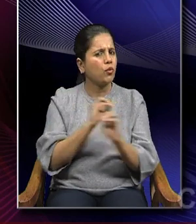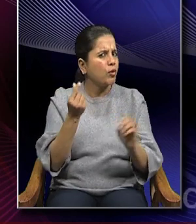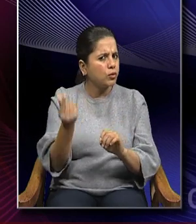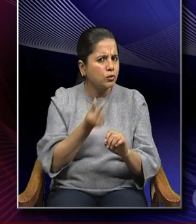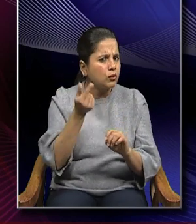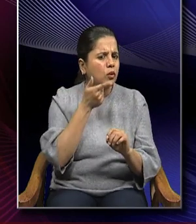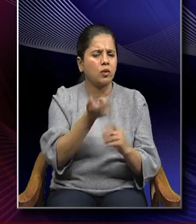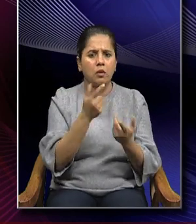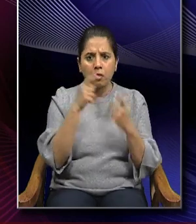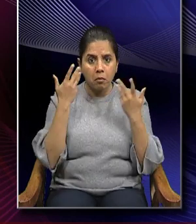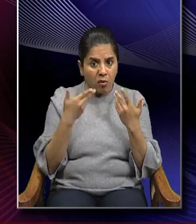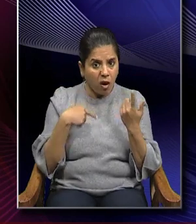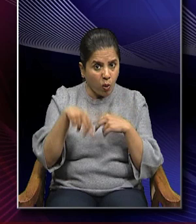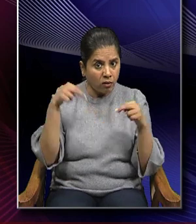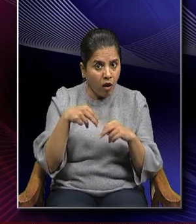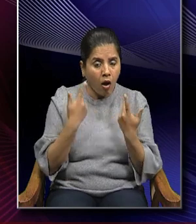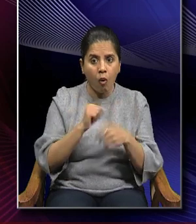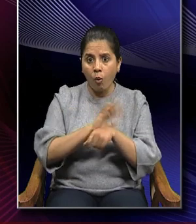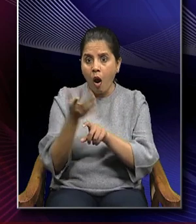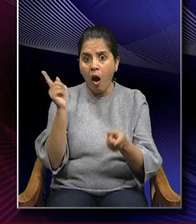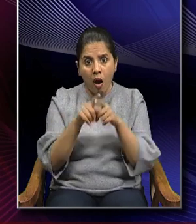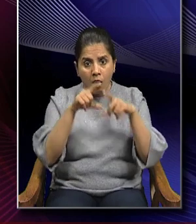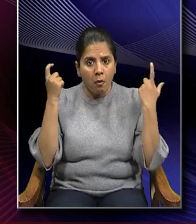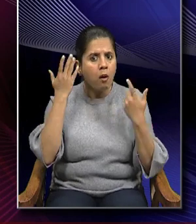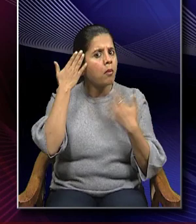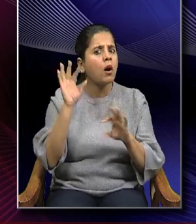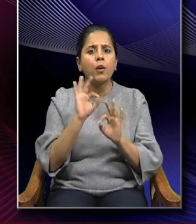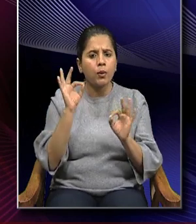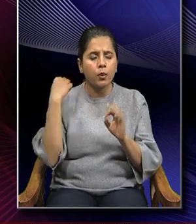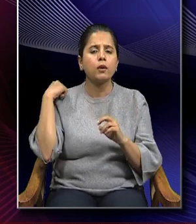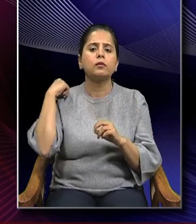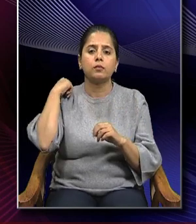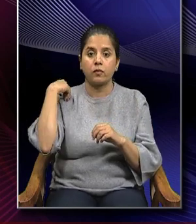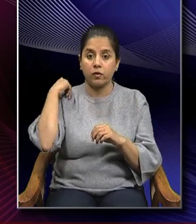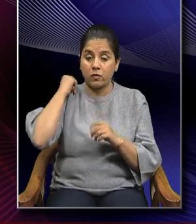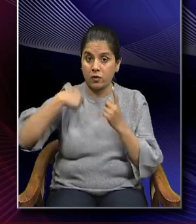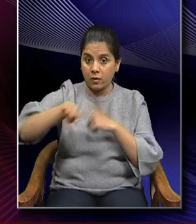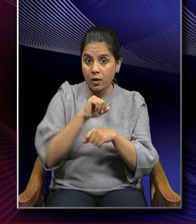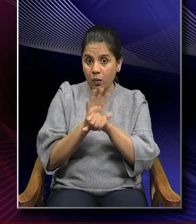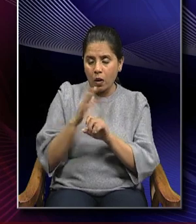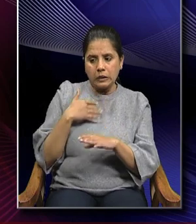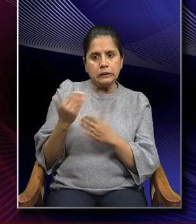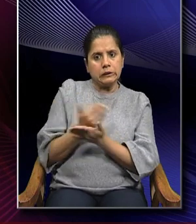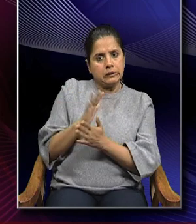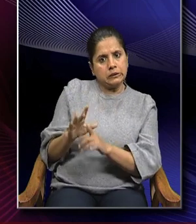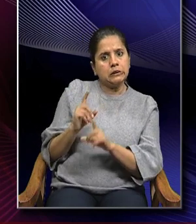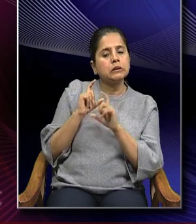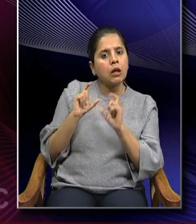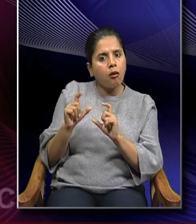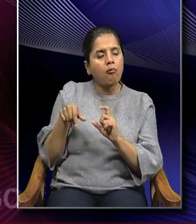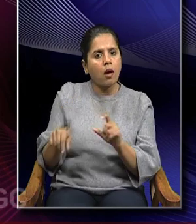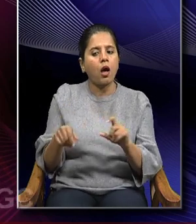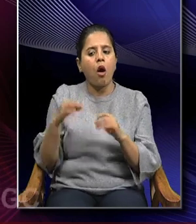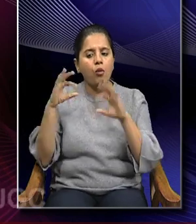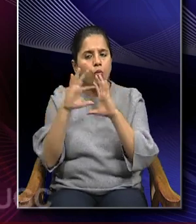product, that we may also need to wear mask. So, just to avoid that pandemic, we started using that new to the world